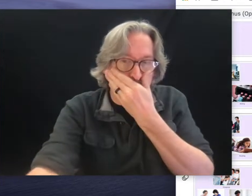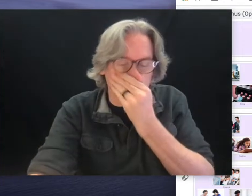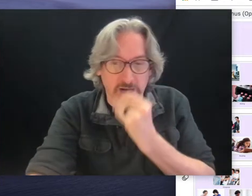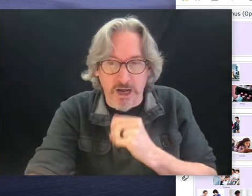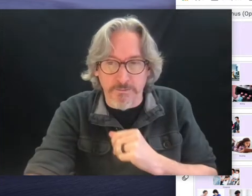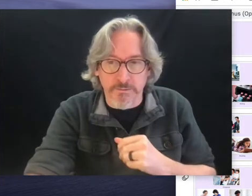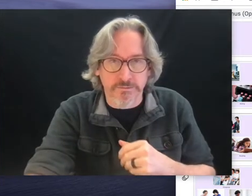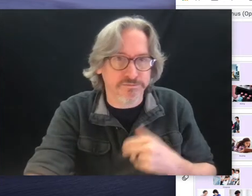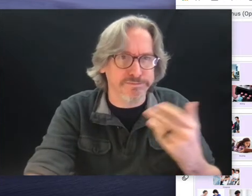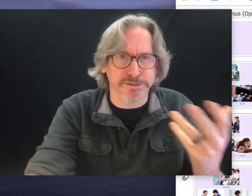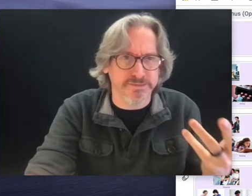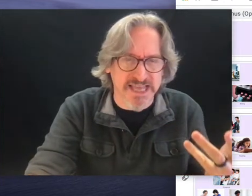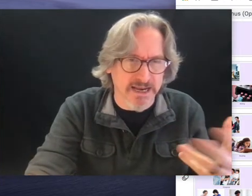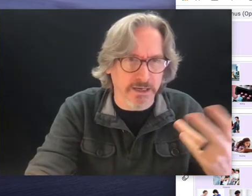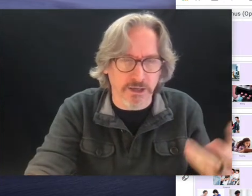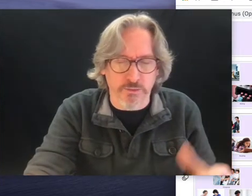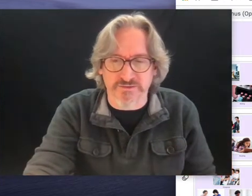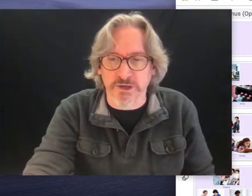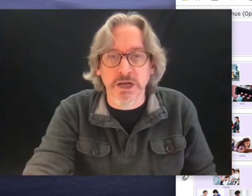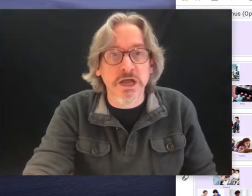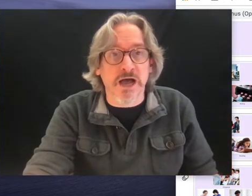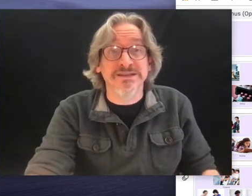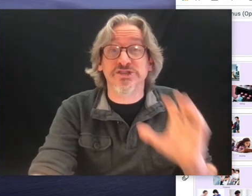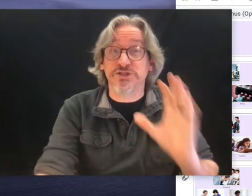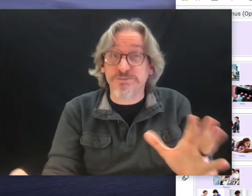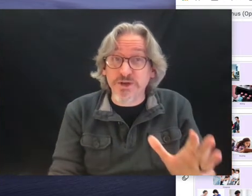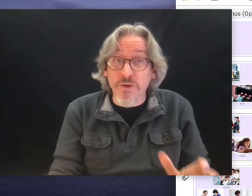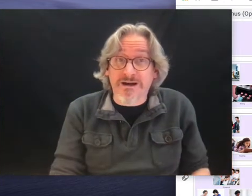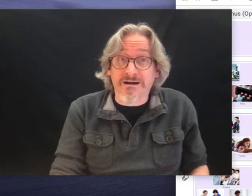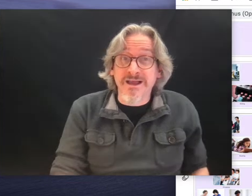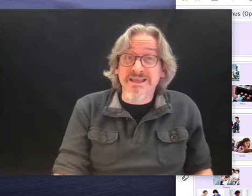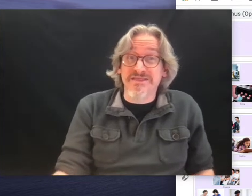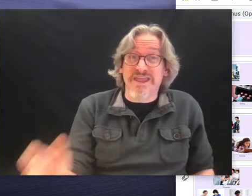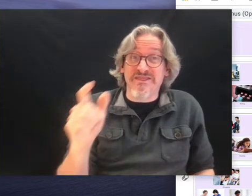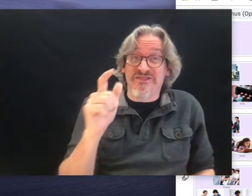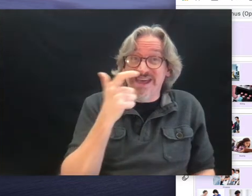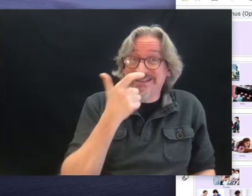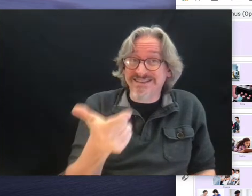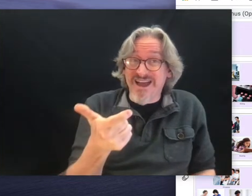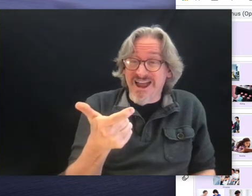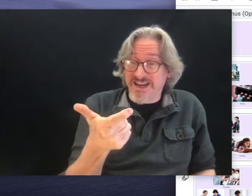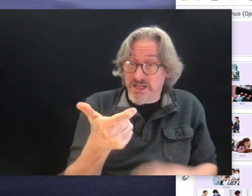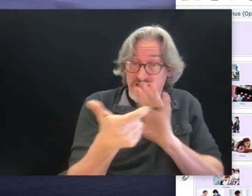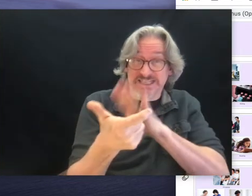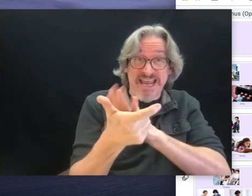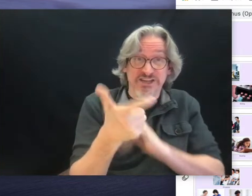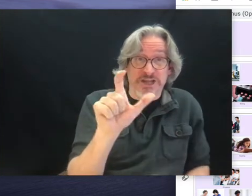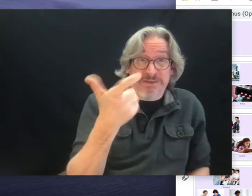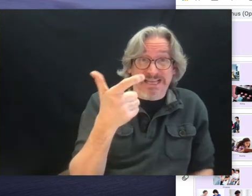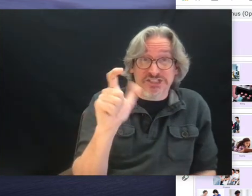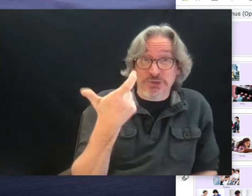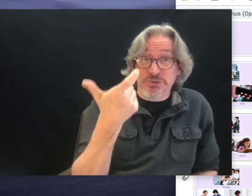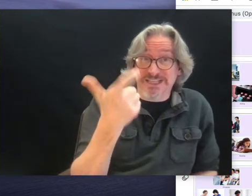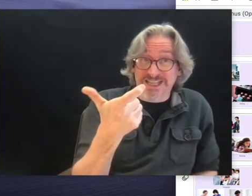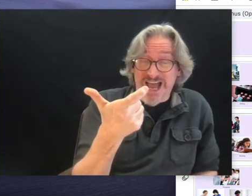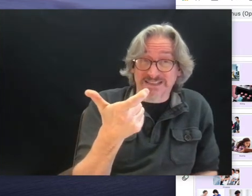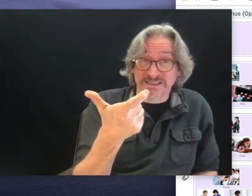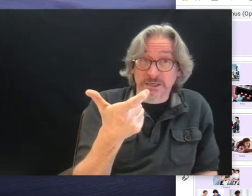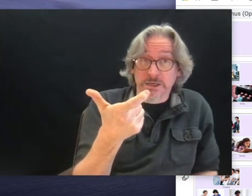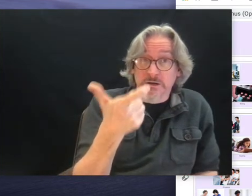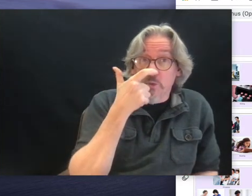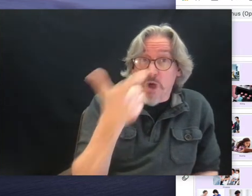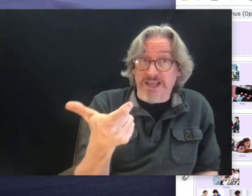do scanning, whatever. So just be aware that this sign, this hand shape gets used a